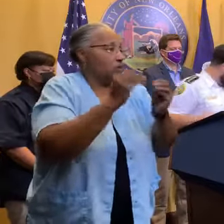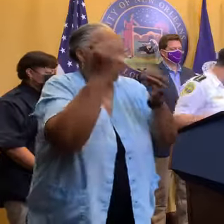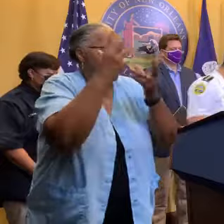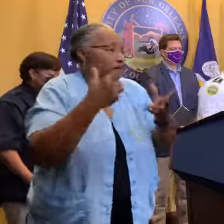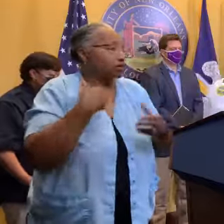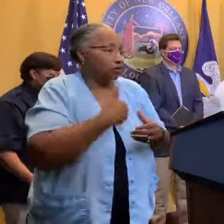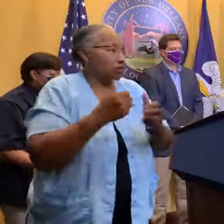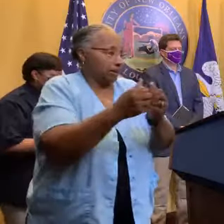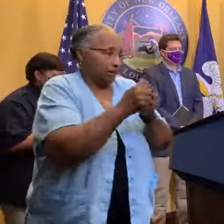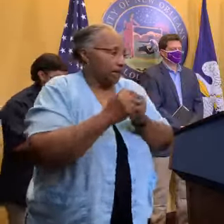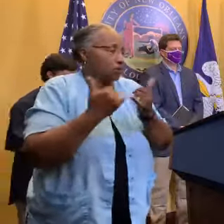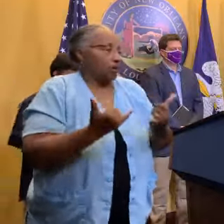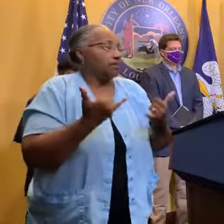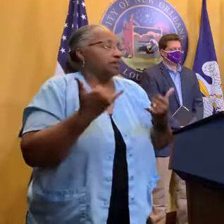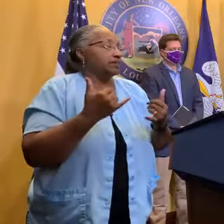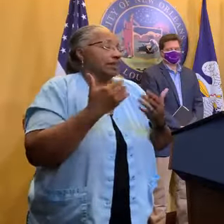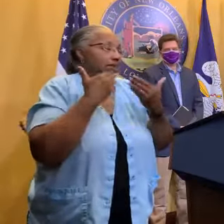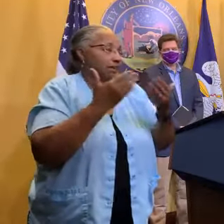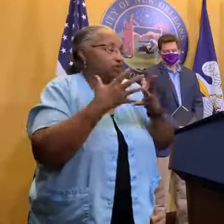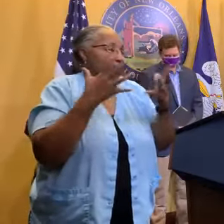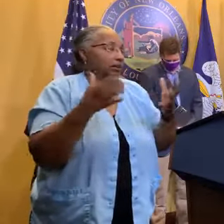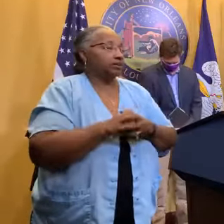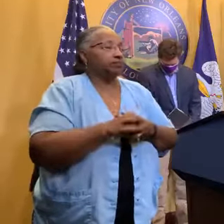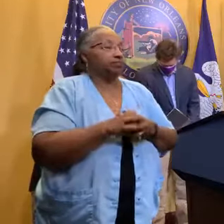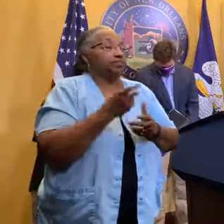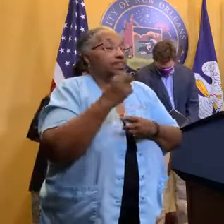Thank you so much. I'm going to have Dr. Jennifer